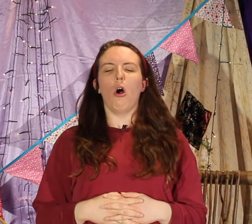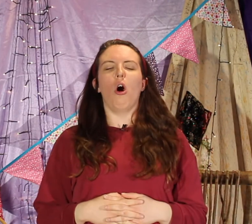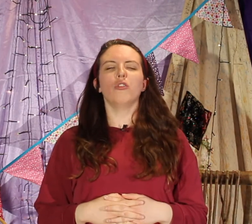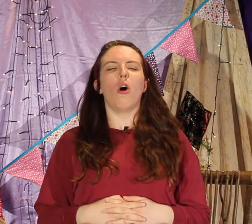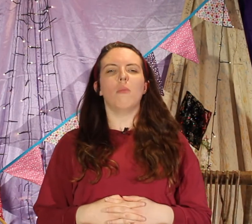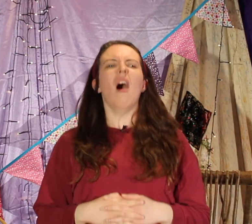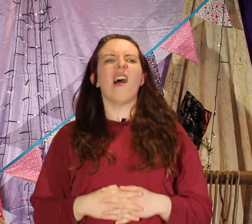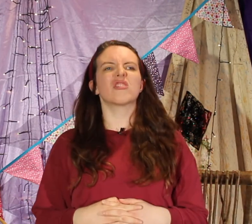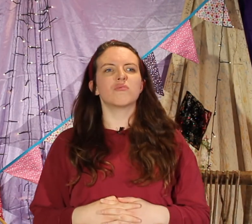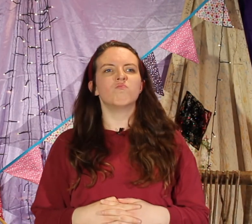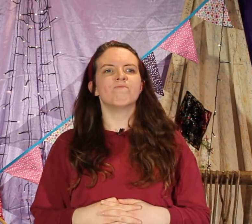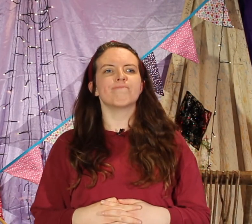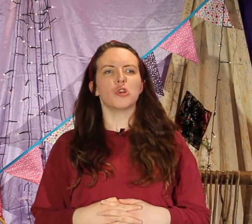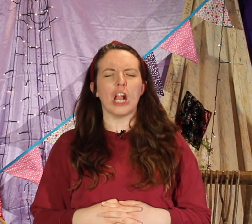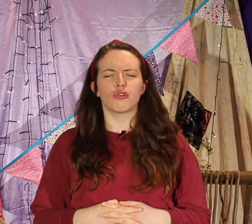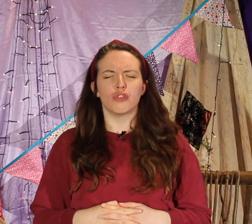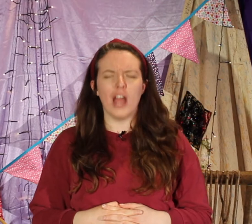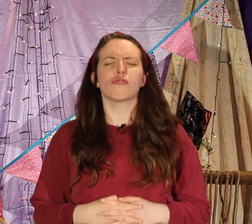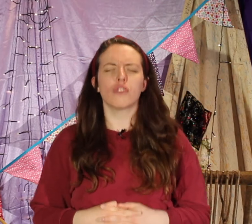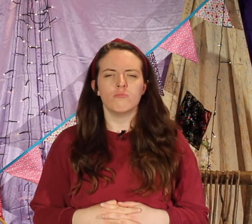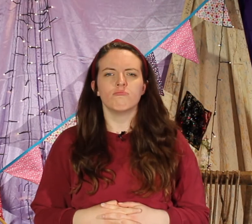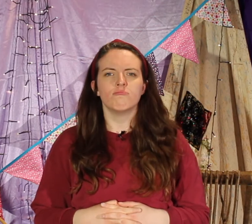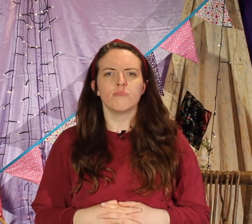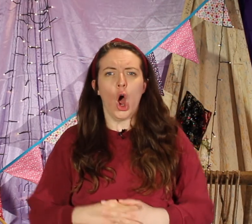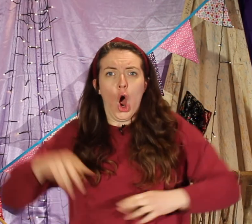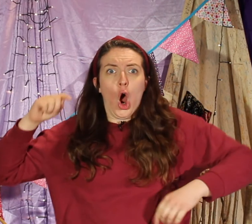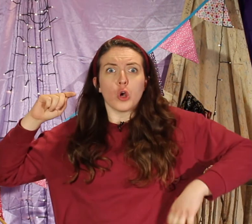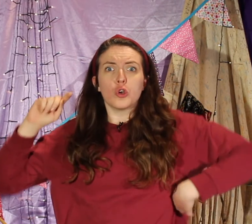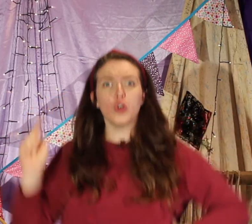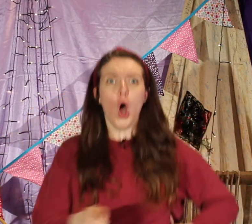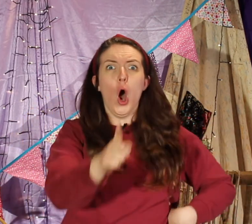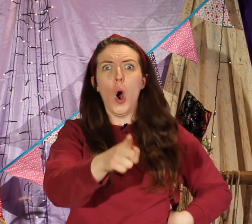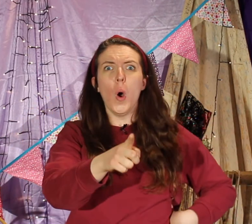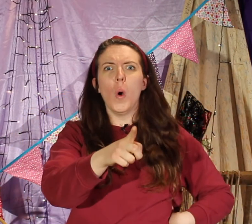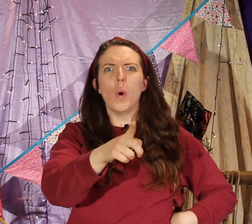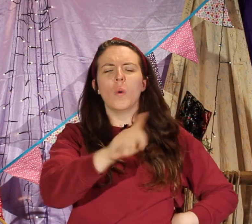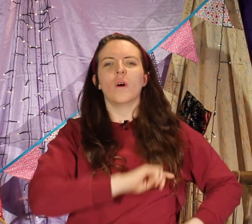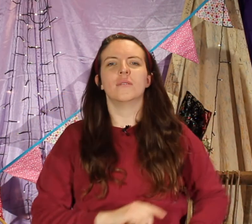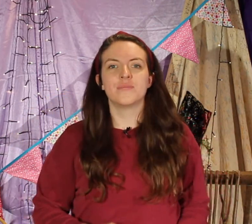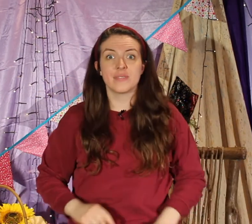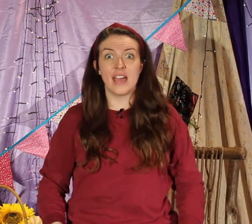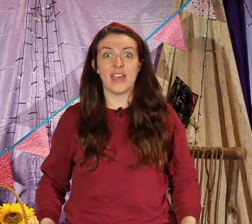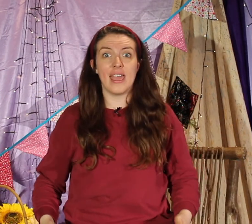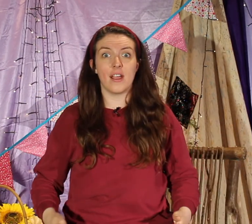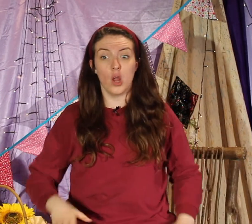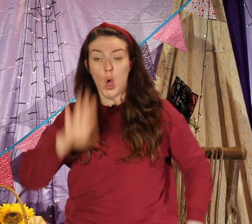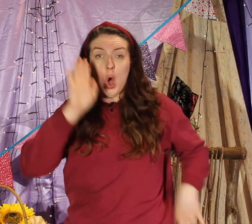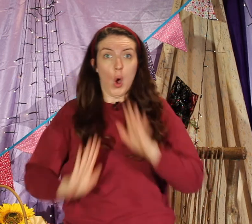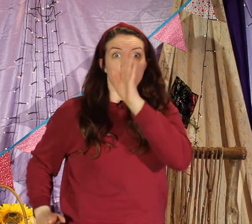on your marks, get set, go! And the hare